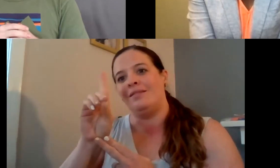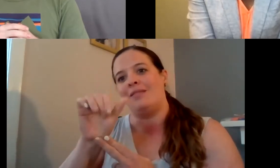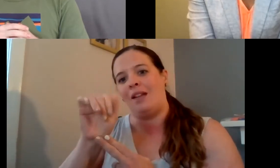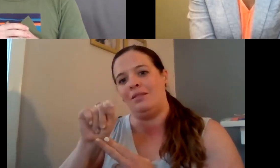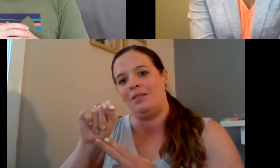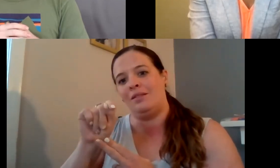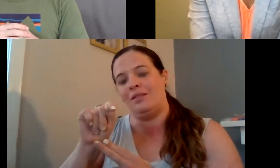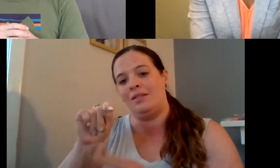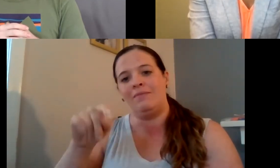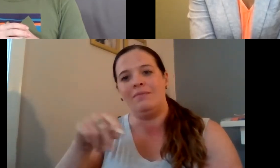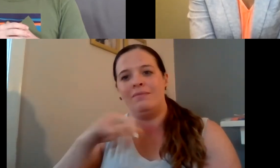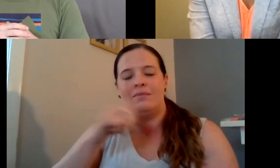I feel like it's very redundant.